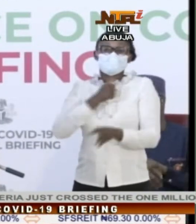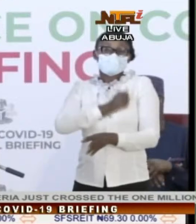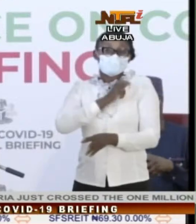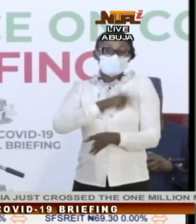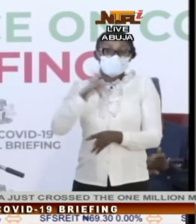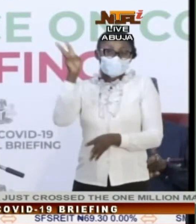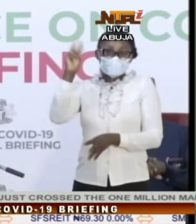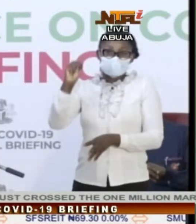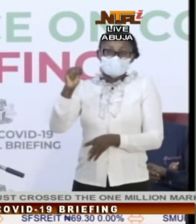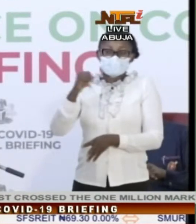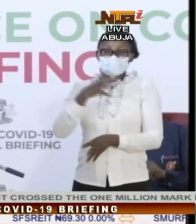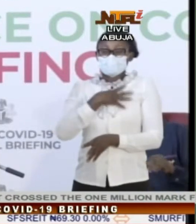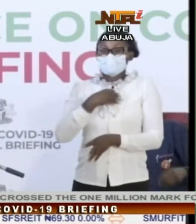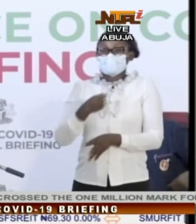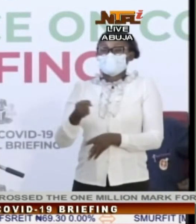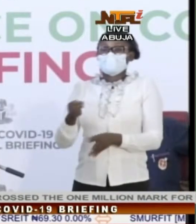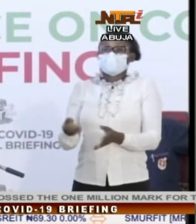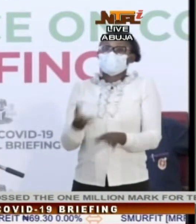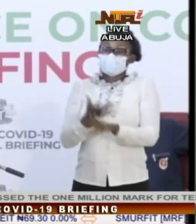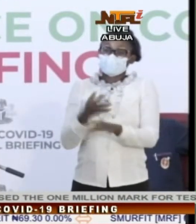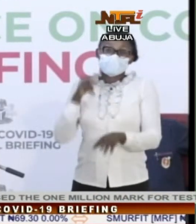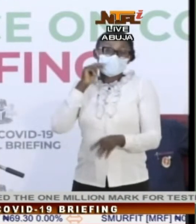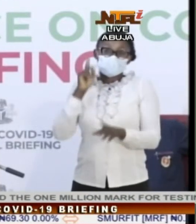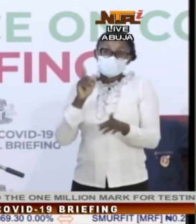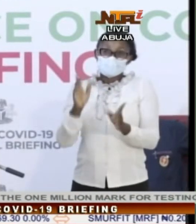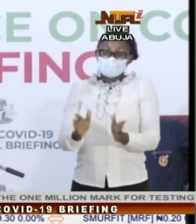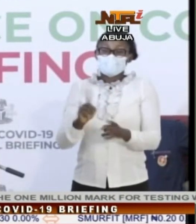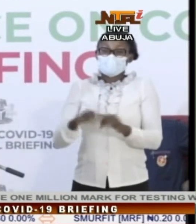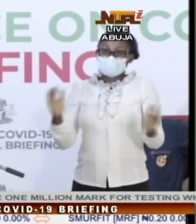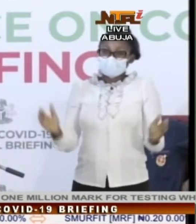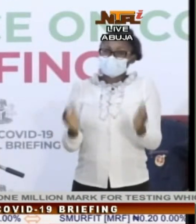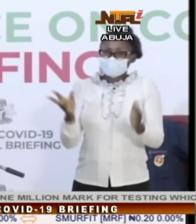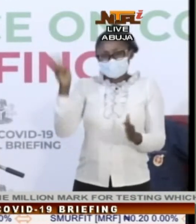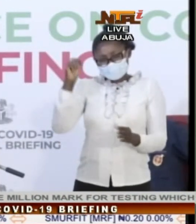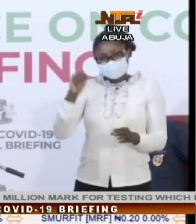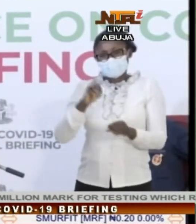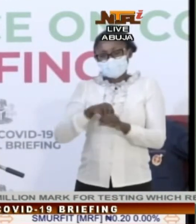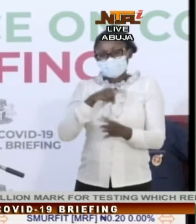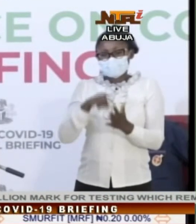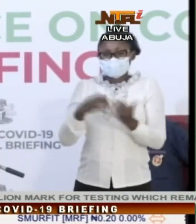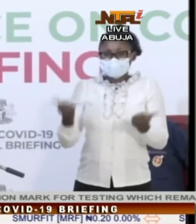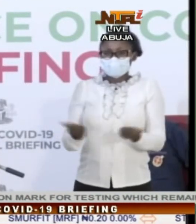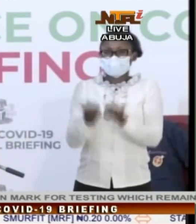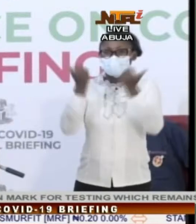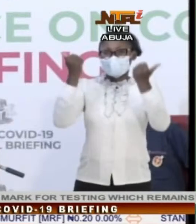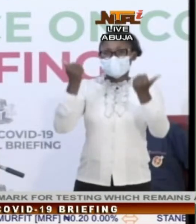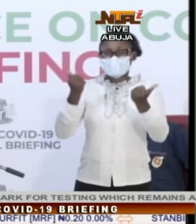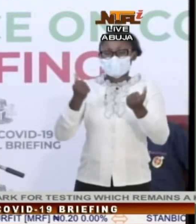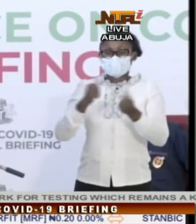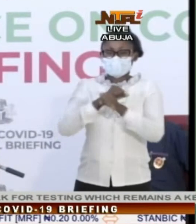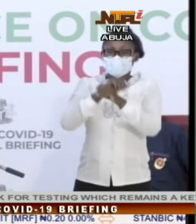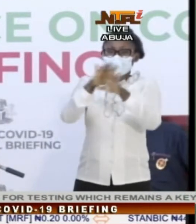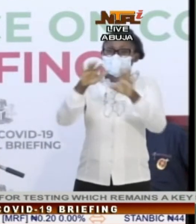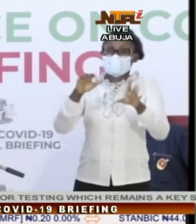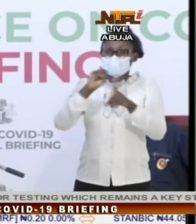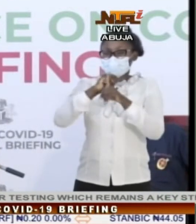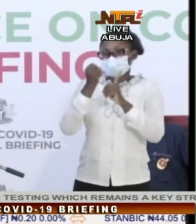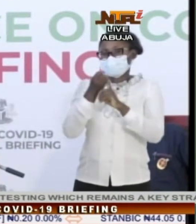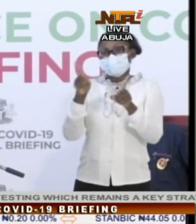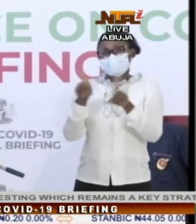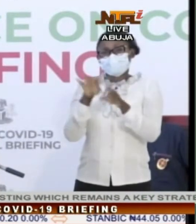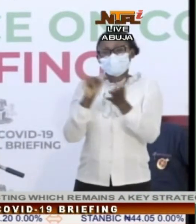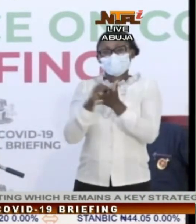them and urge Nigerians to encourage them in this challenging pandemic situation so